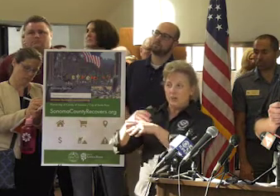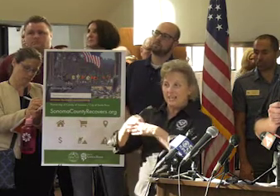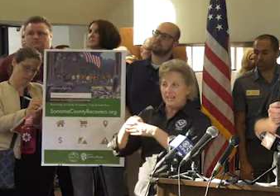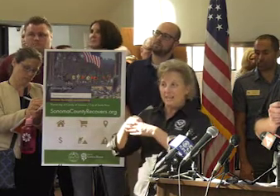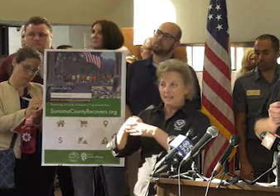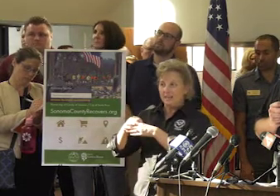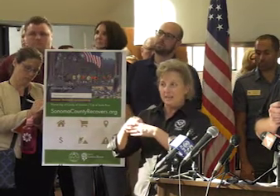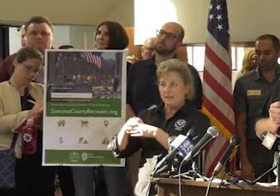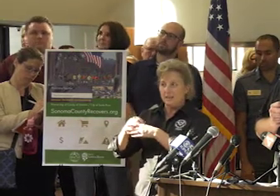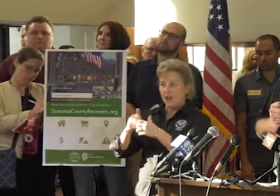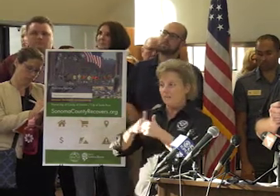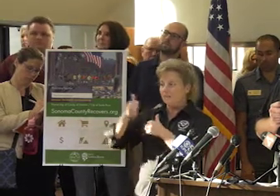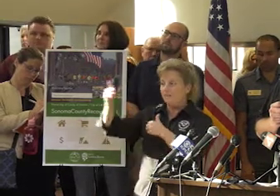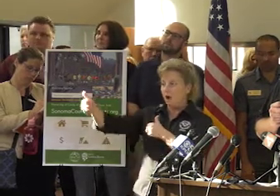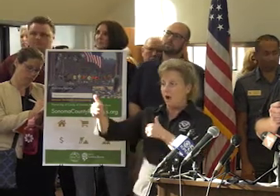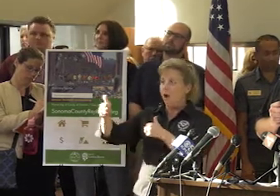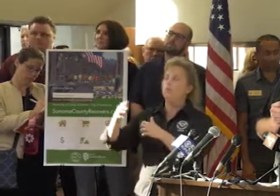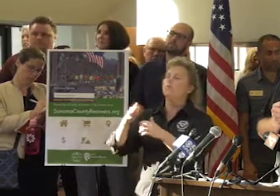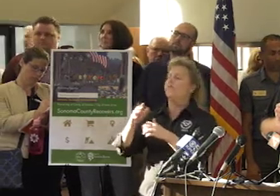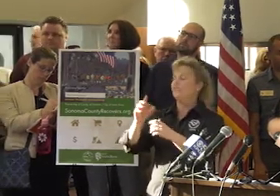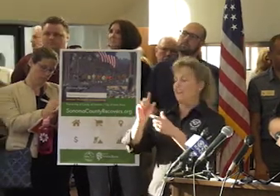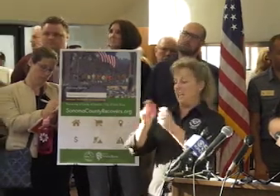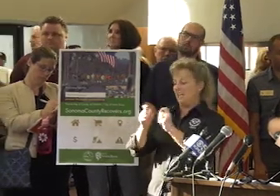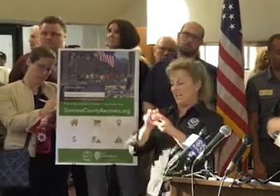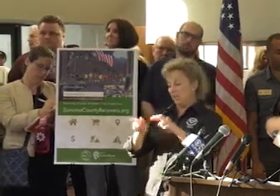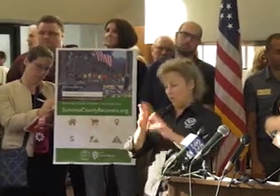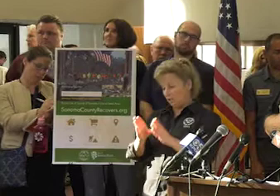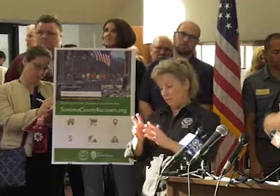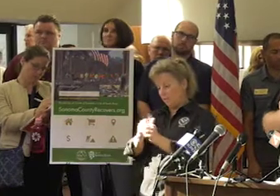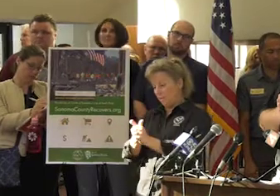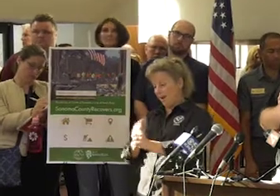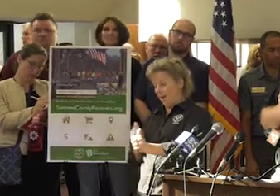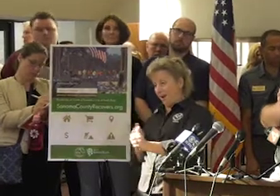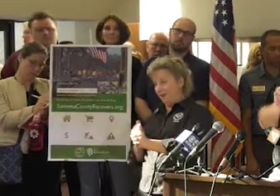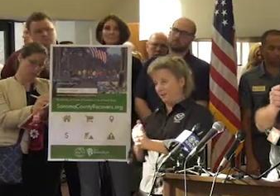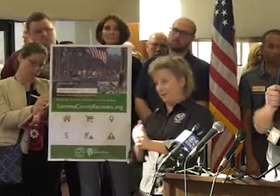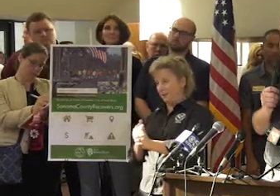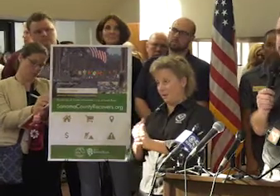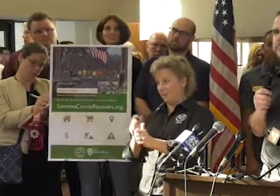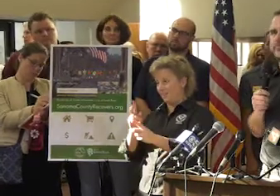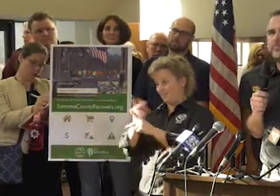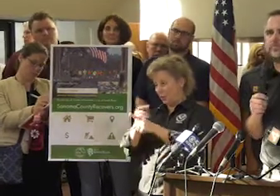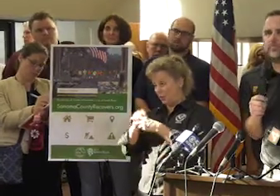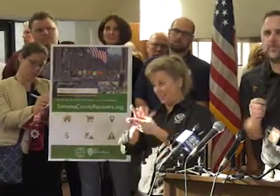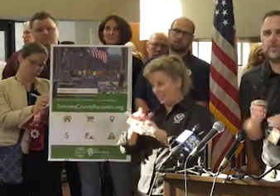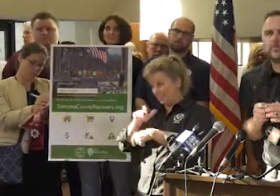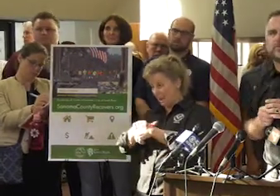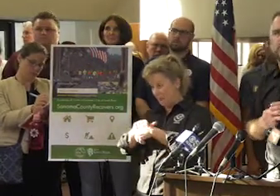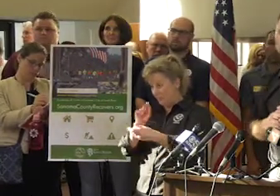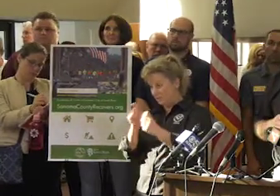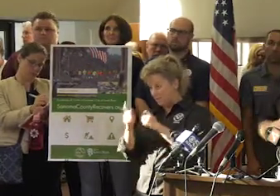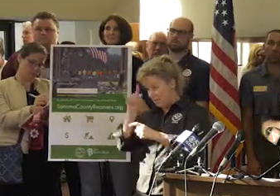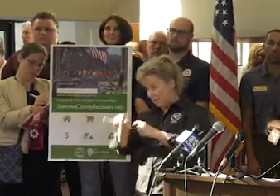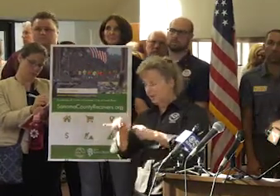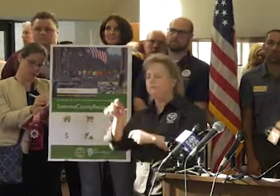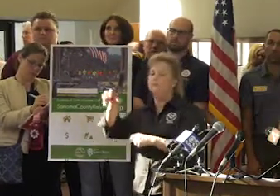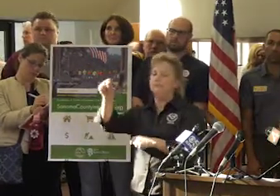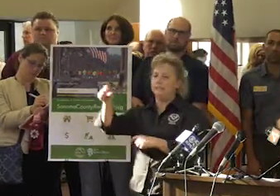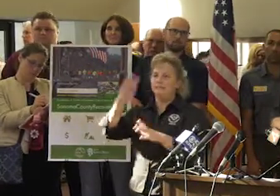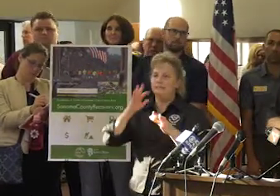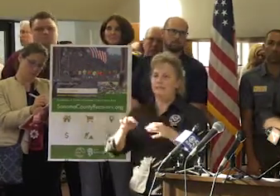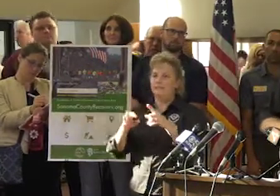far adjusters and other people are behind to let you do the work to figure that stuff out? Absolutely. For the gentleman with the sunglasses on his